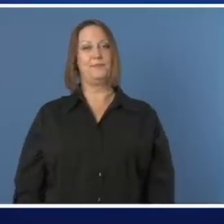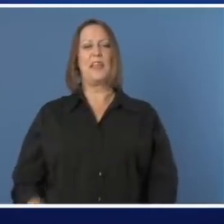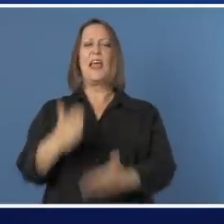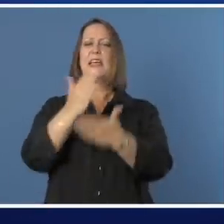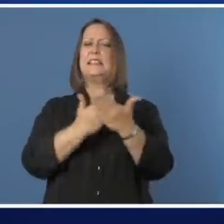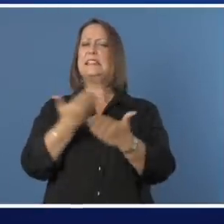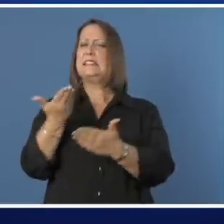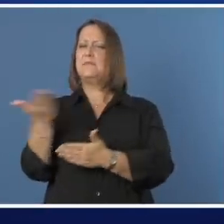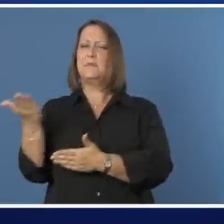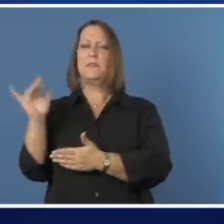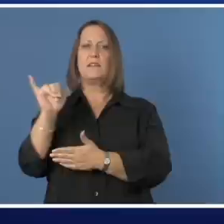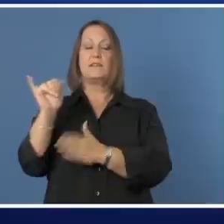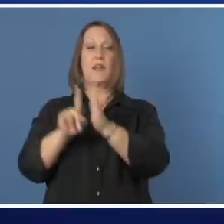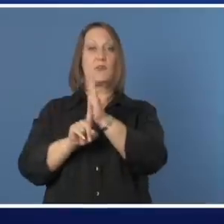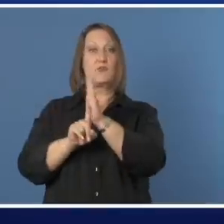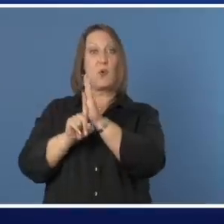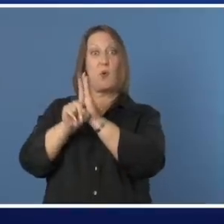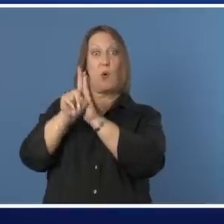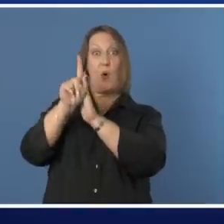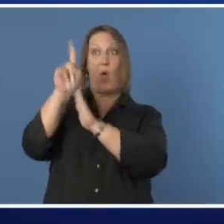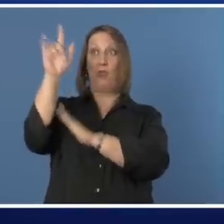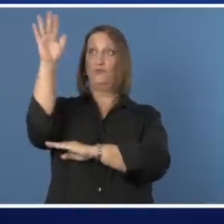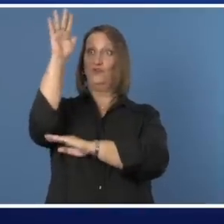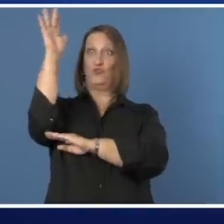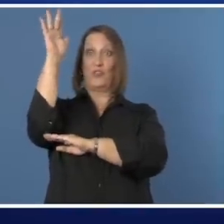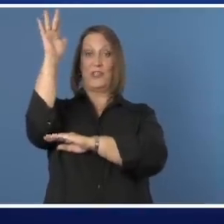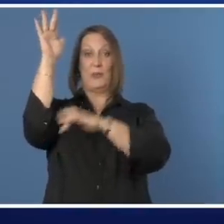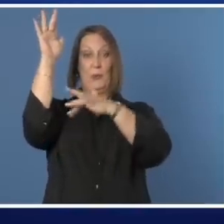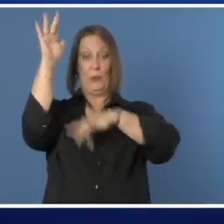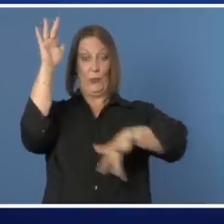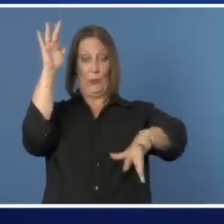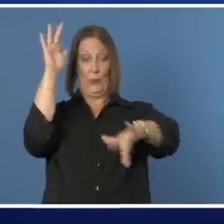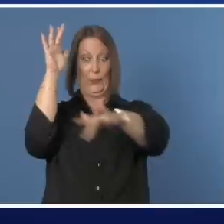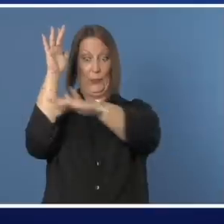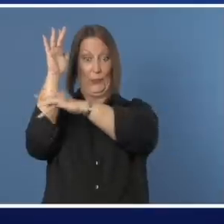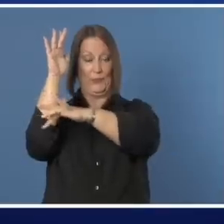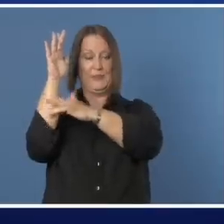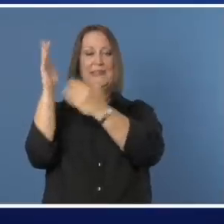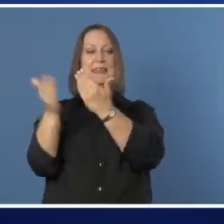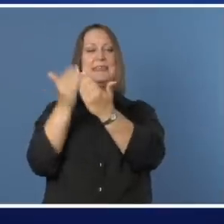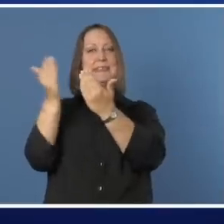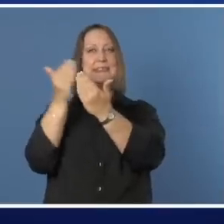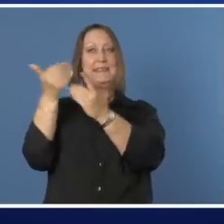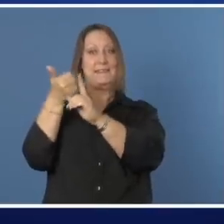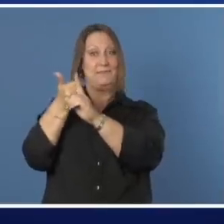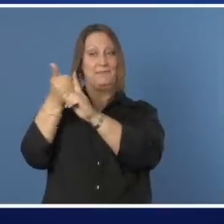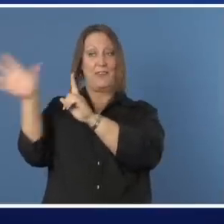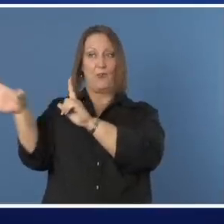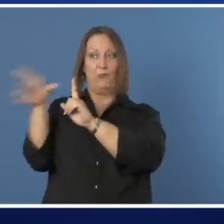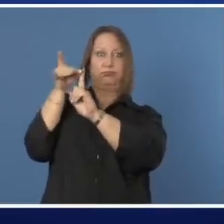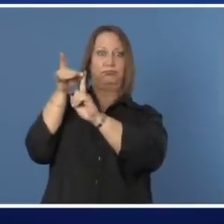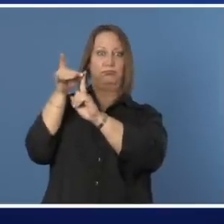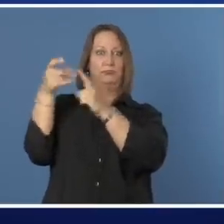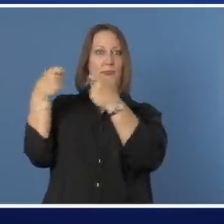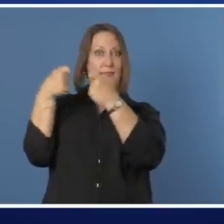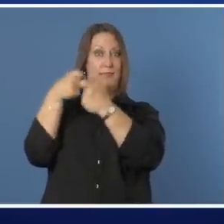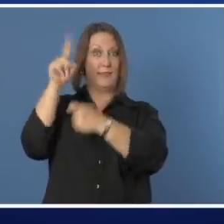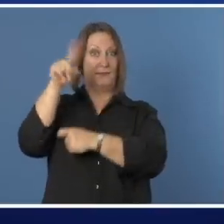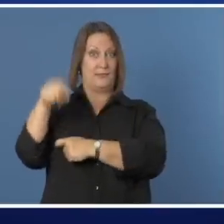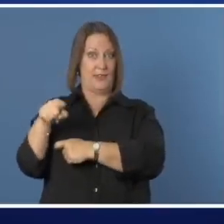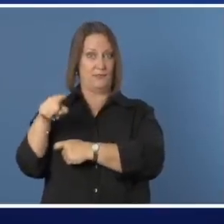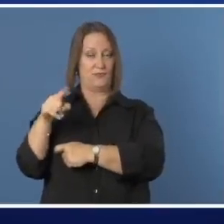Do not stand under a natural lightning rod, such as a tall, isolated tree in an open